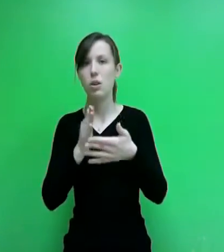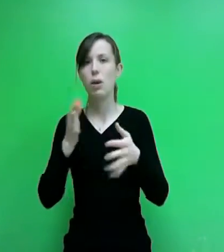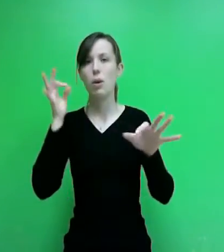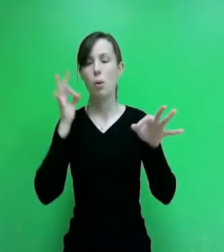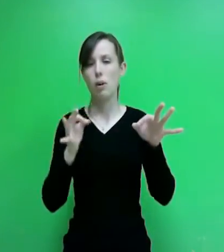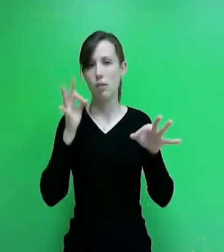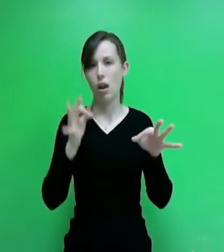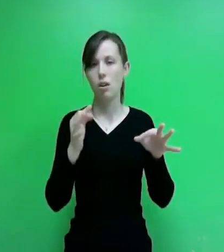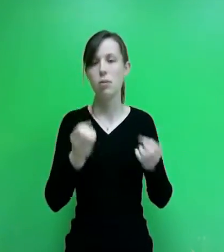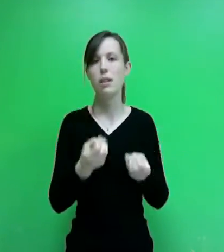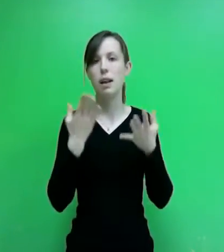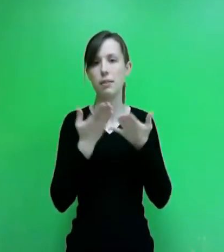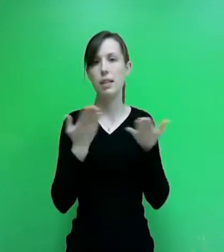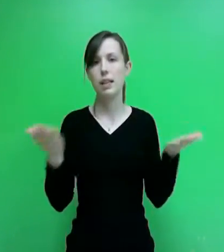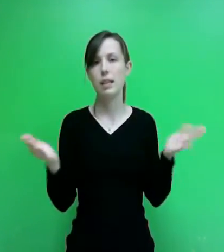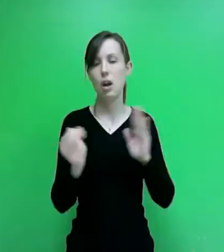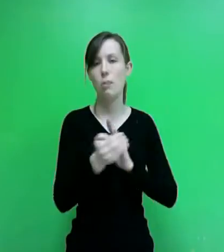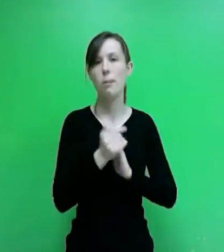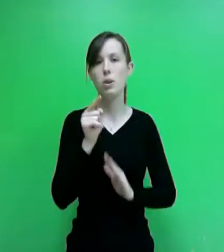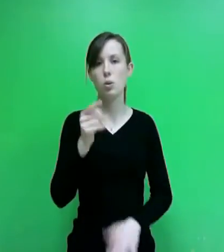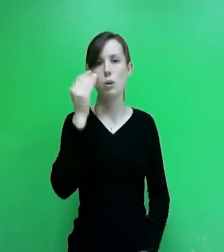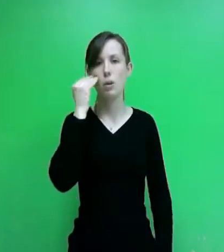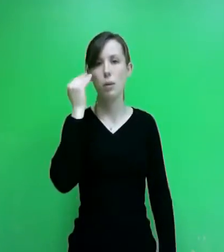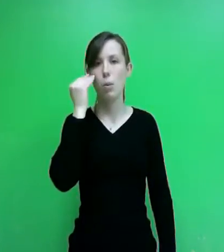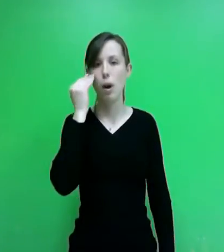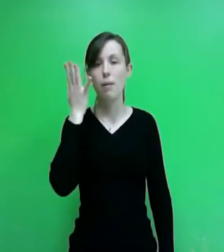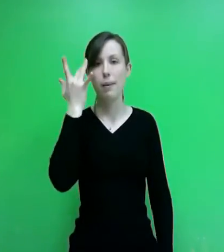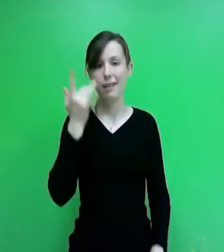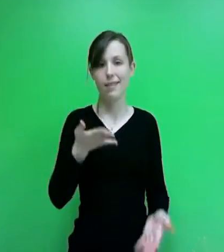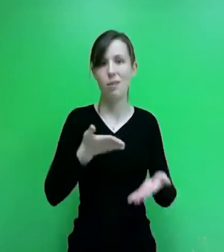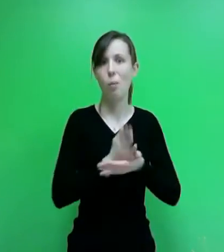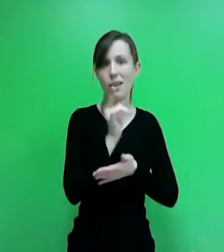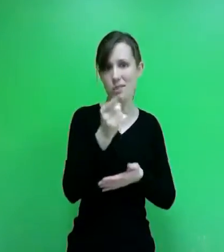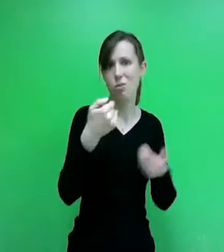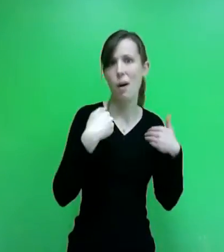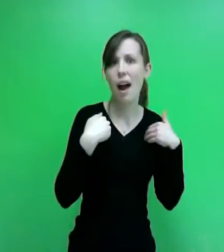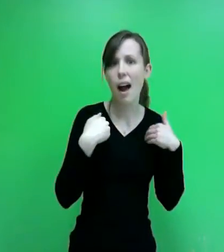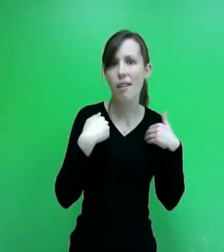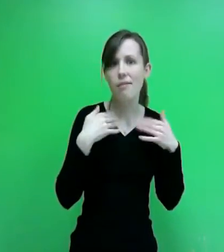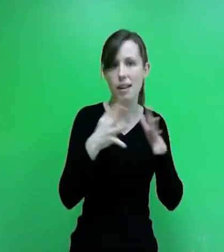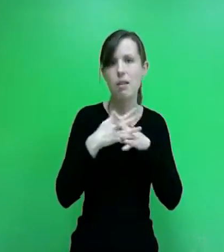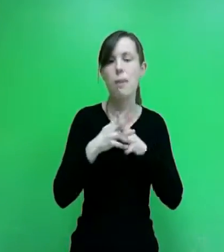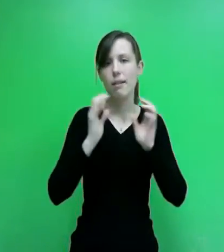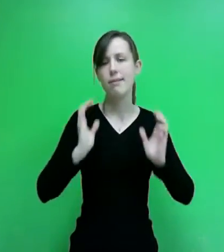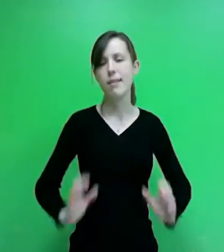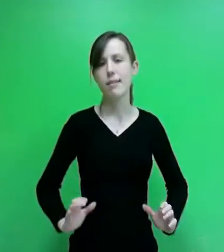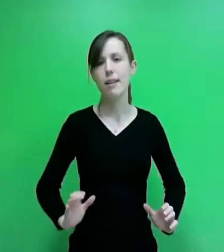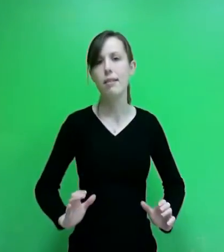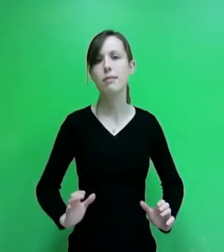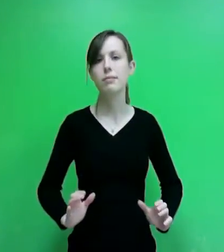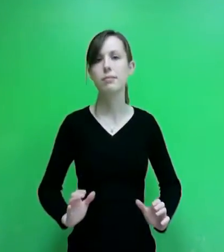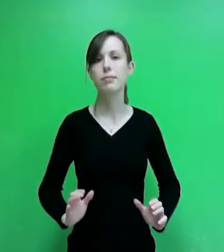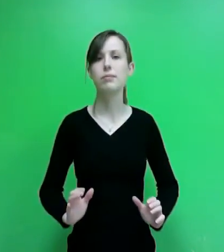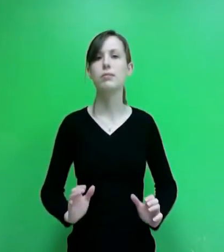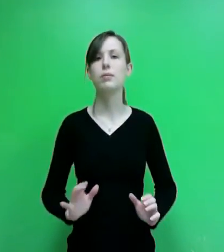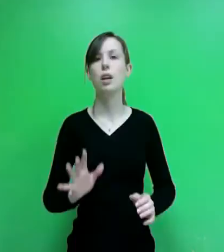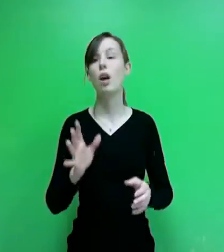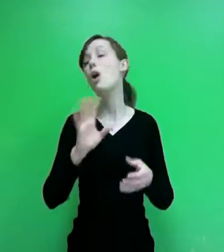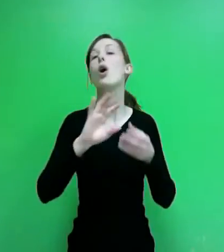are amendments that you need to be aware of because these are rights you have as an American citizen. Question number 5. In